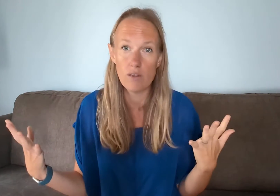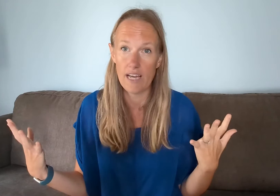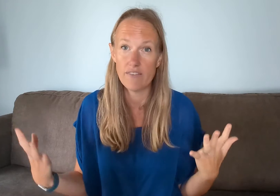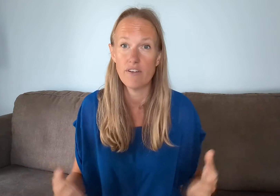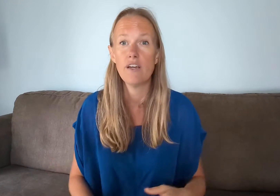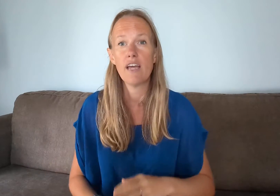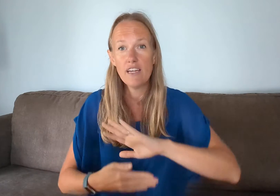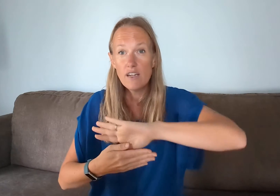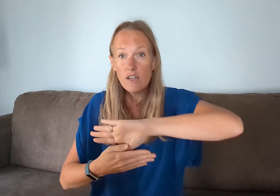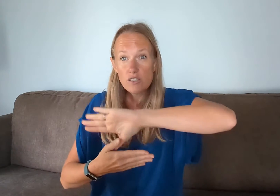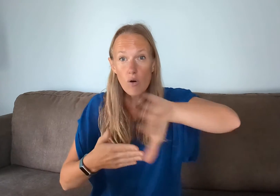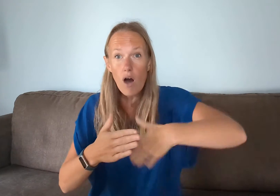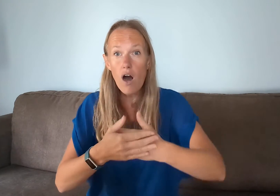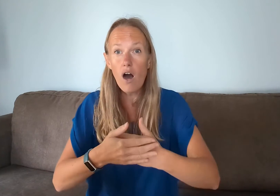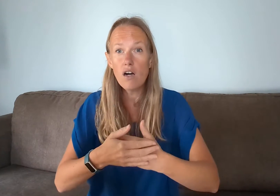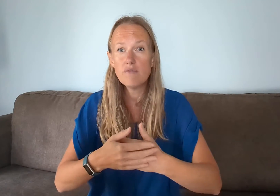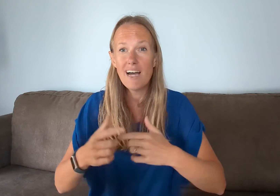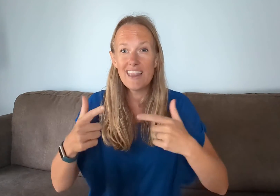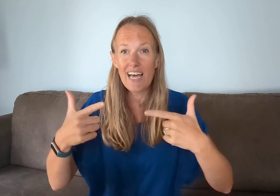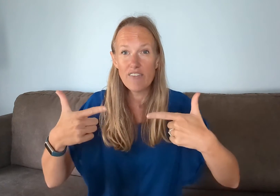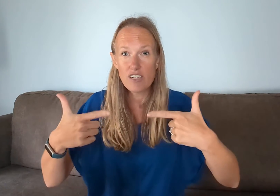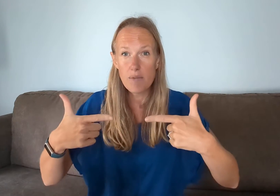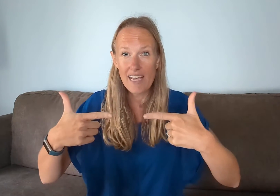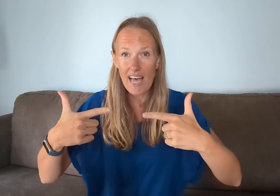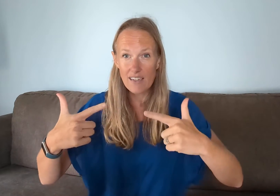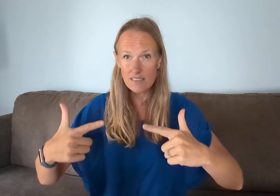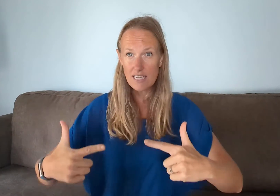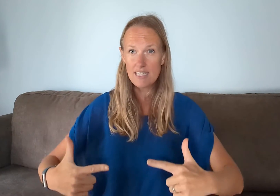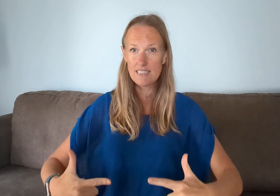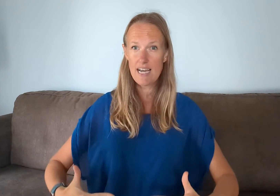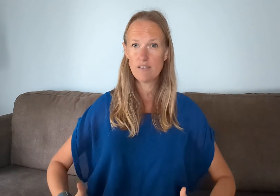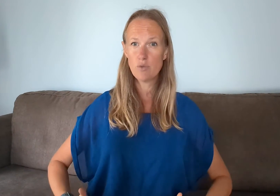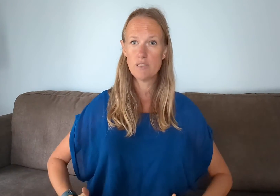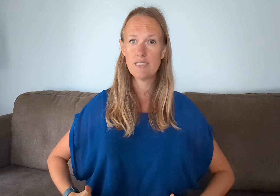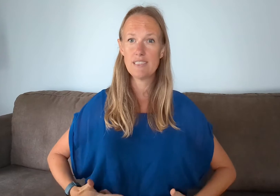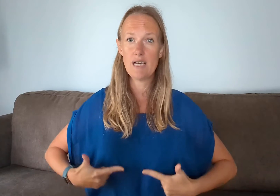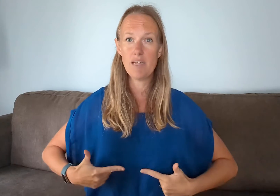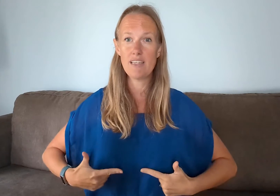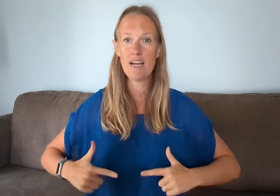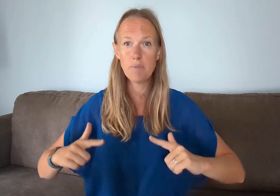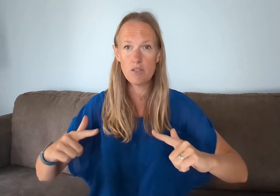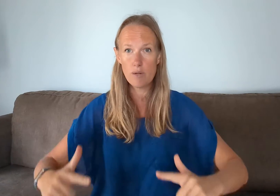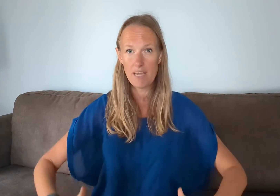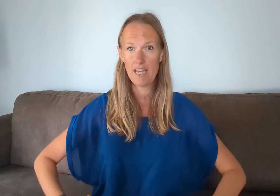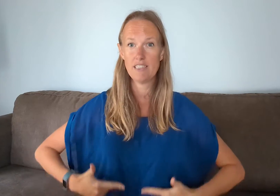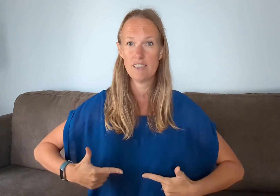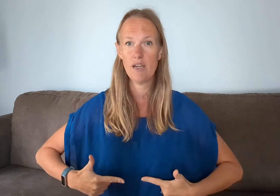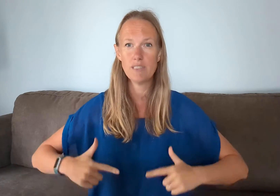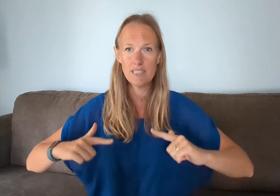life, okay? So all of my life, you're gonna make L's down towards the stomach and then up to the rib cage, okay? Once again, I'm